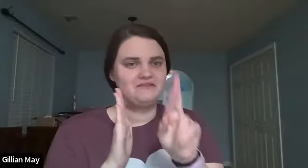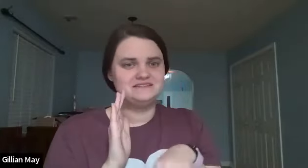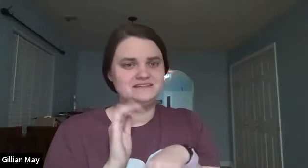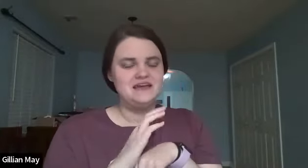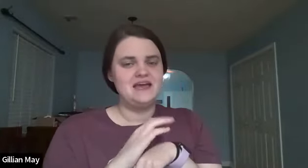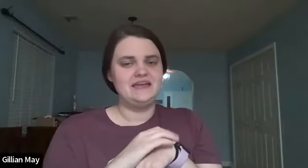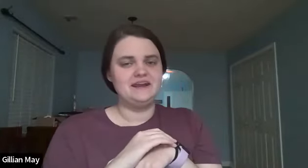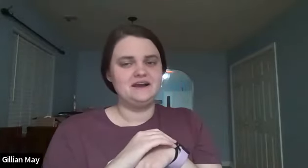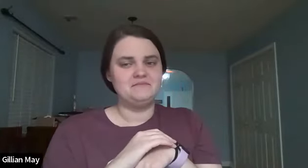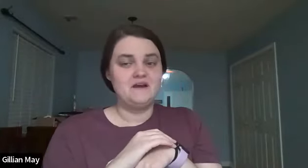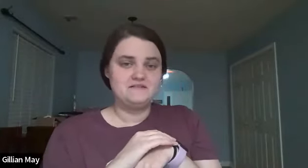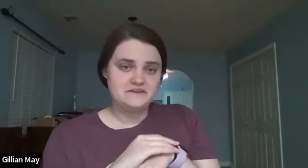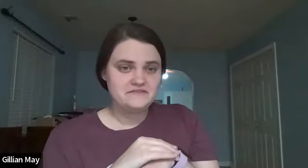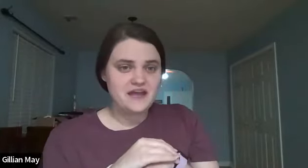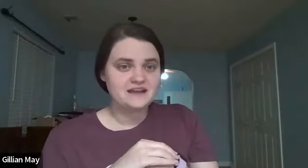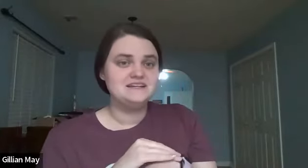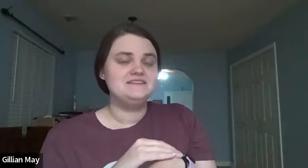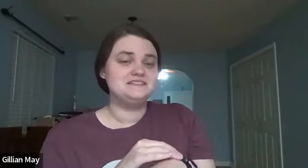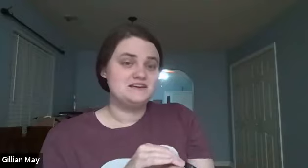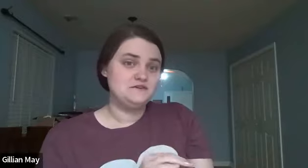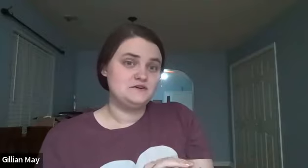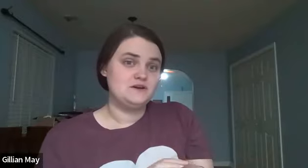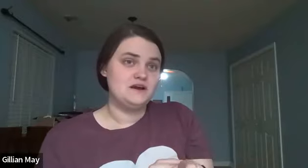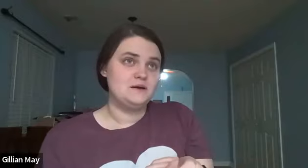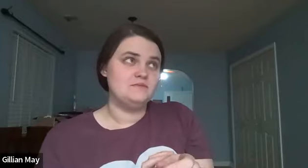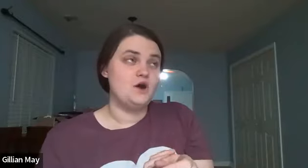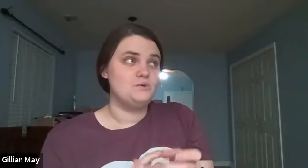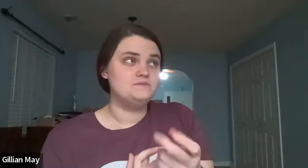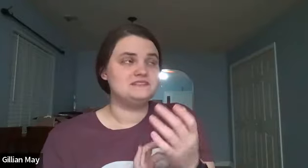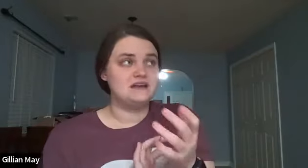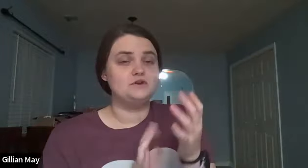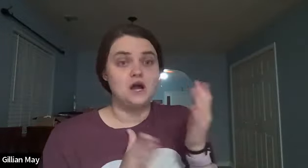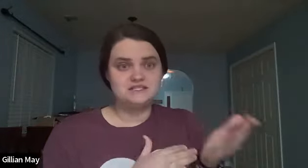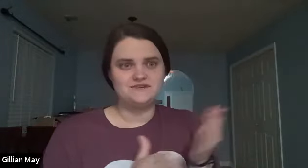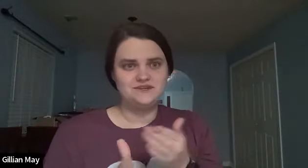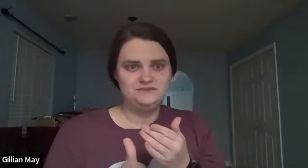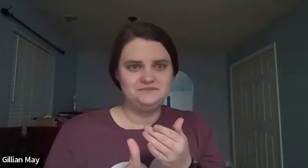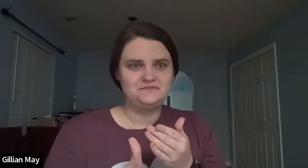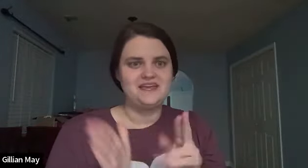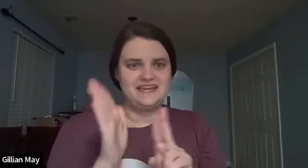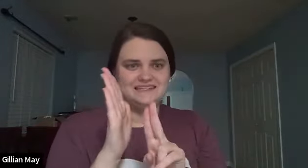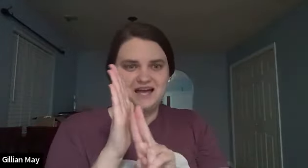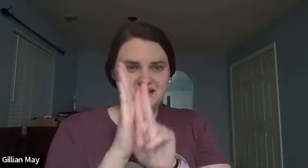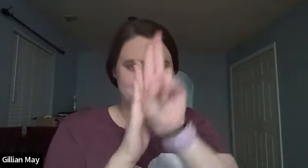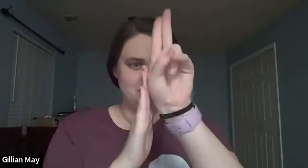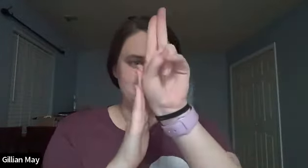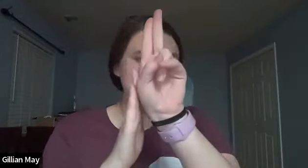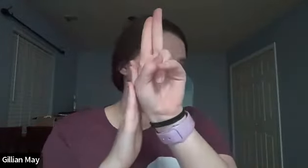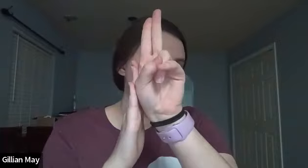favorites. And fun fact, the sign for the sign for Huntsville is Huntsville. It's the same thing but